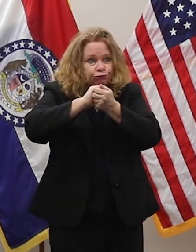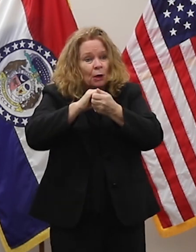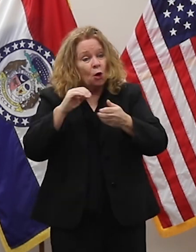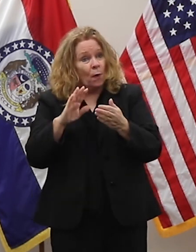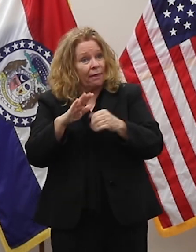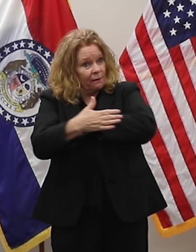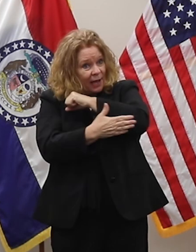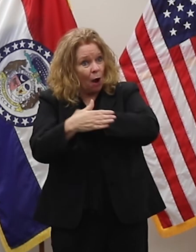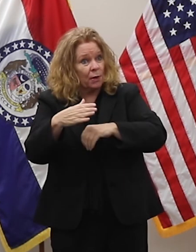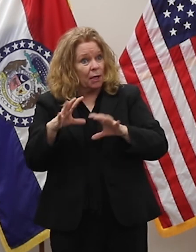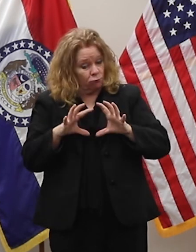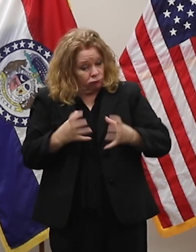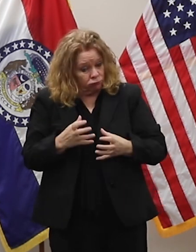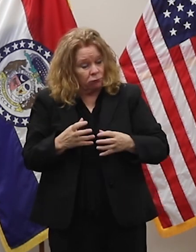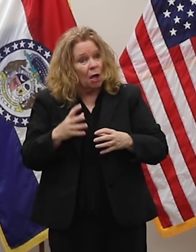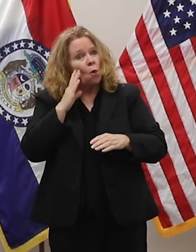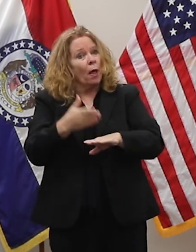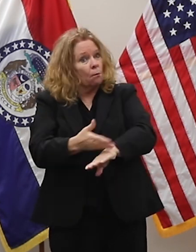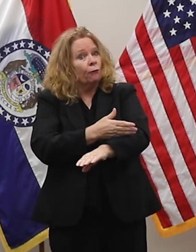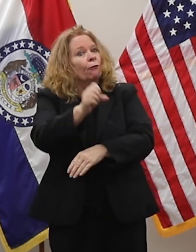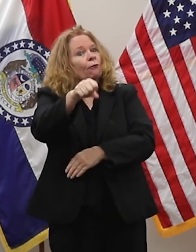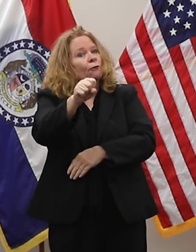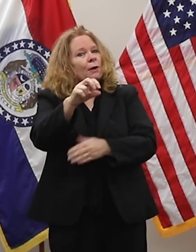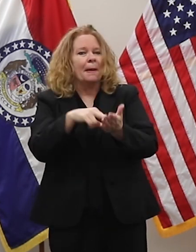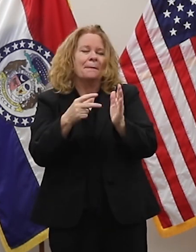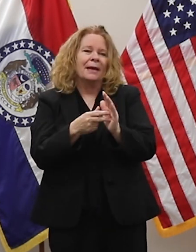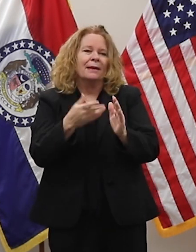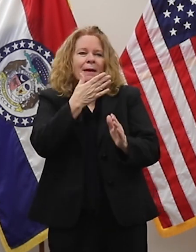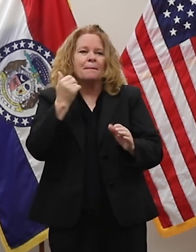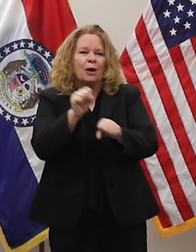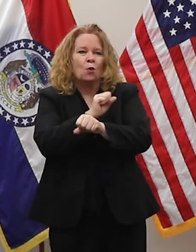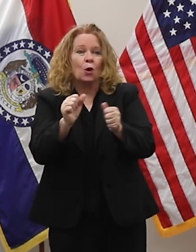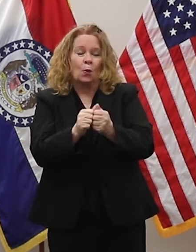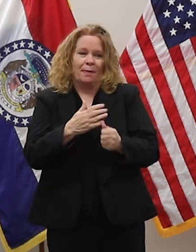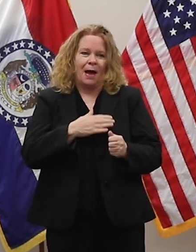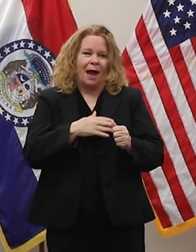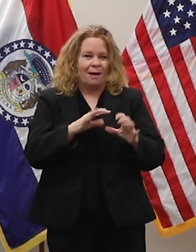will improve, and certainly that will lead to a better working relationship with my administration,